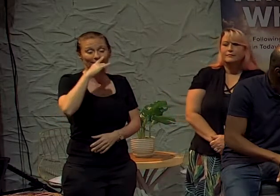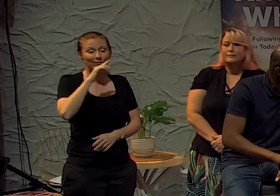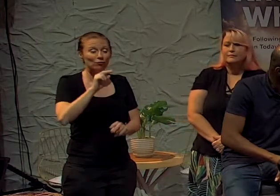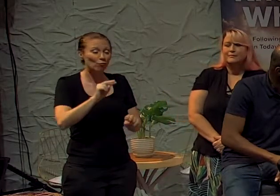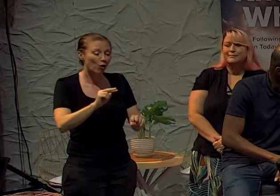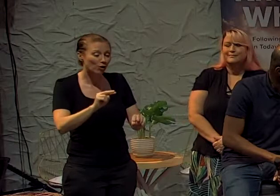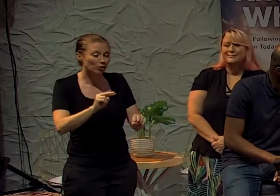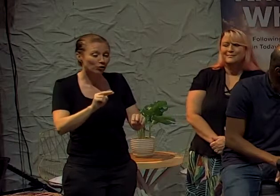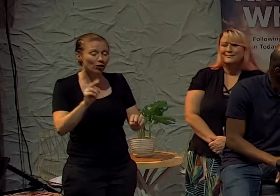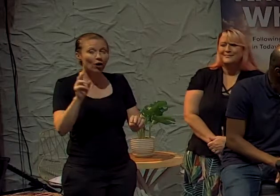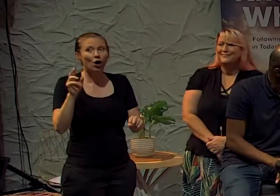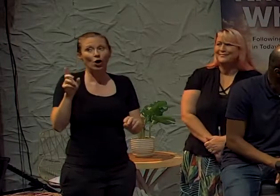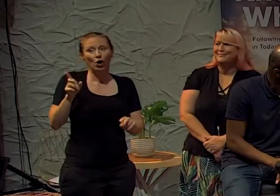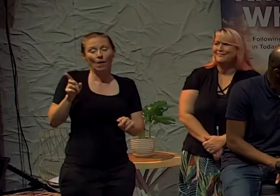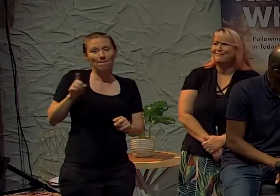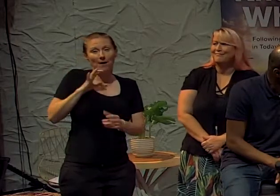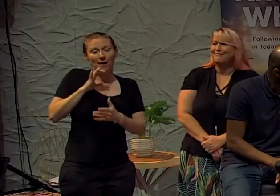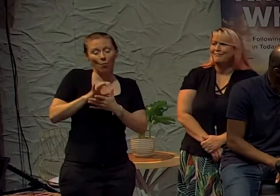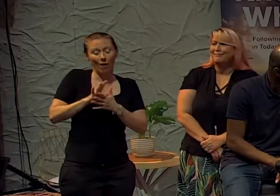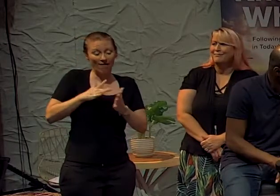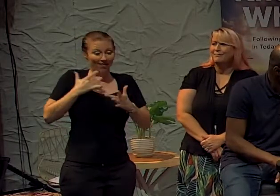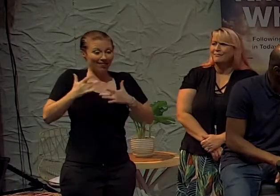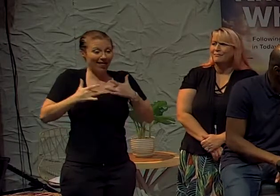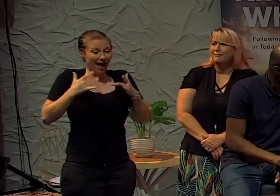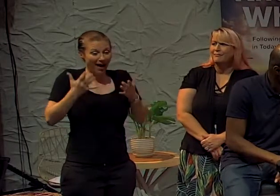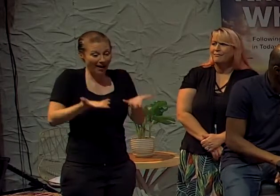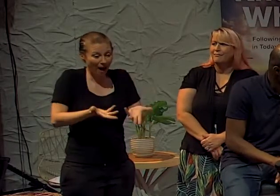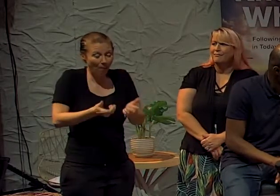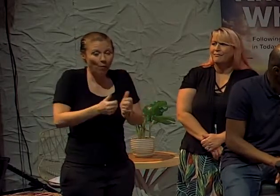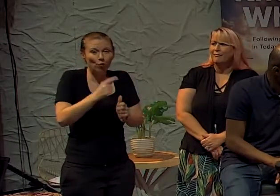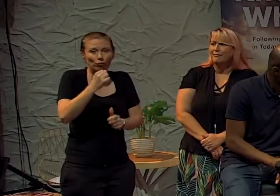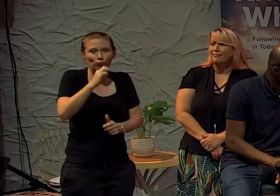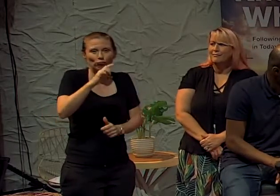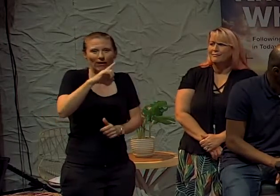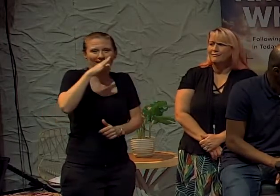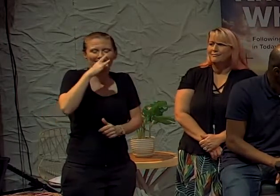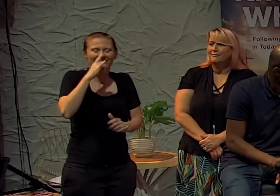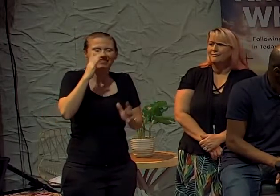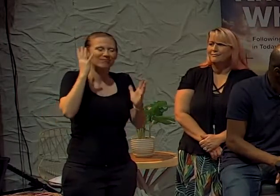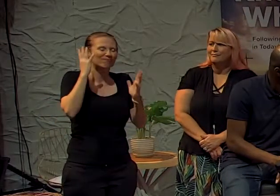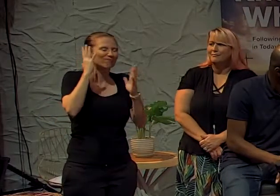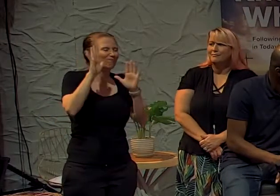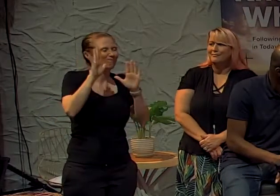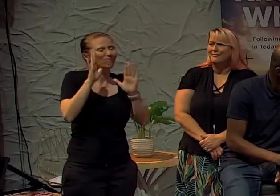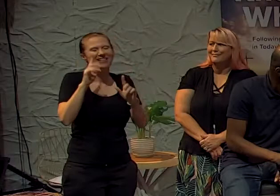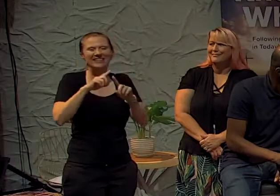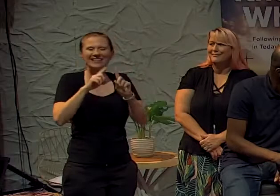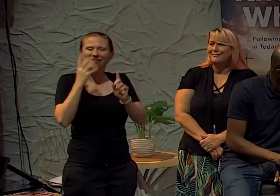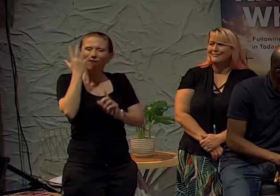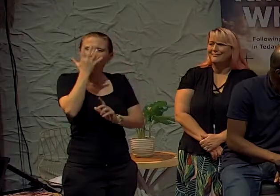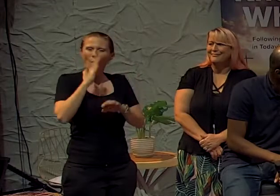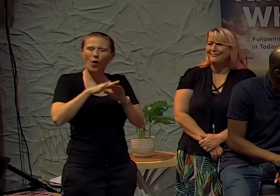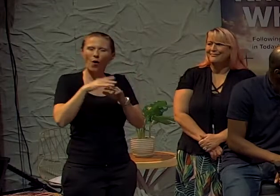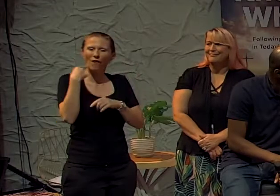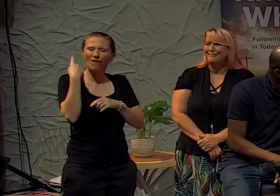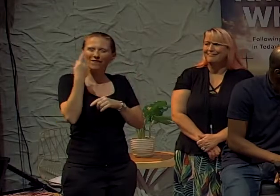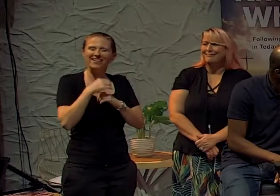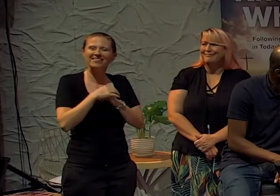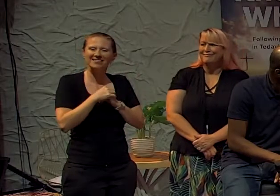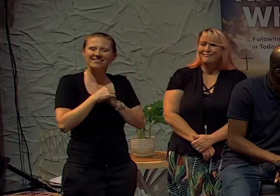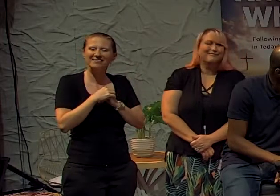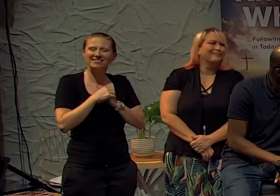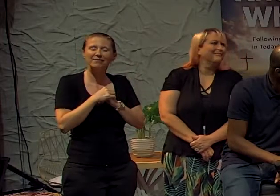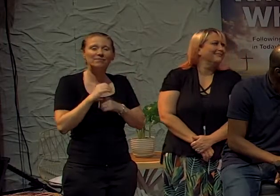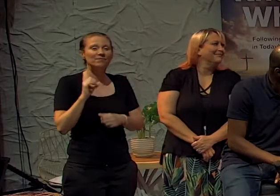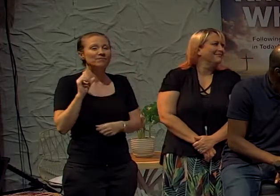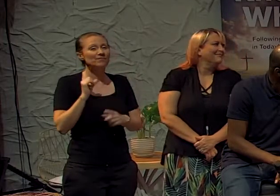with grandkids is the greatest thing I've ever seen. It's a different look on her face. It's like, and